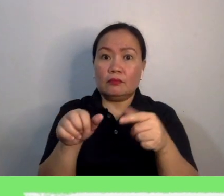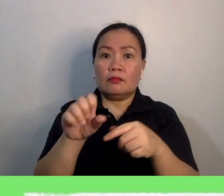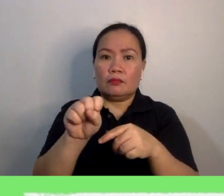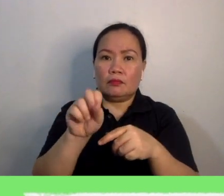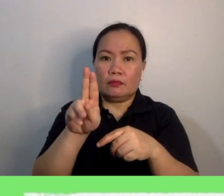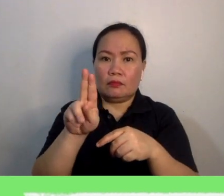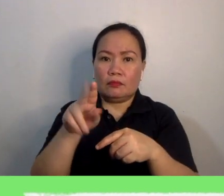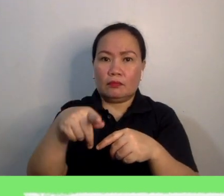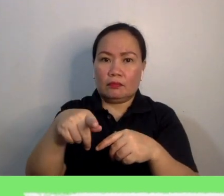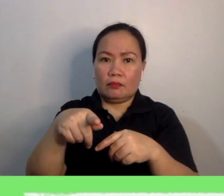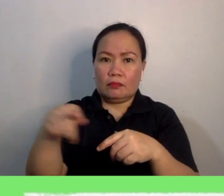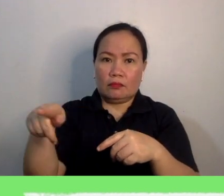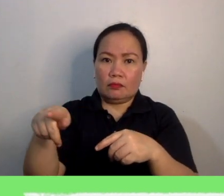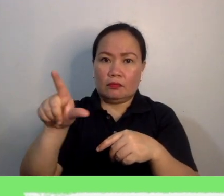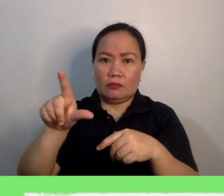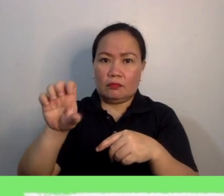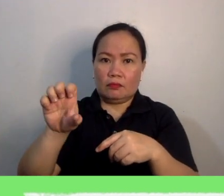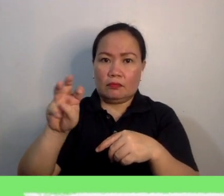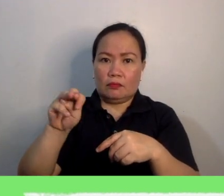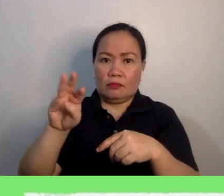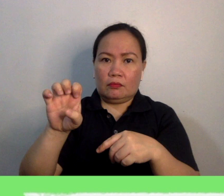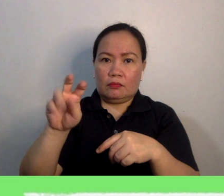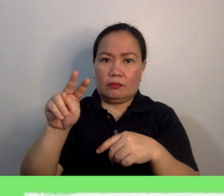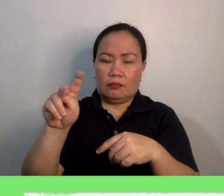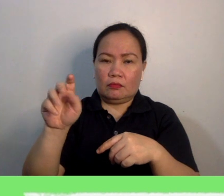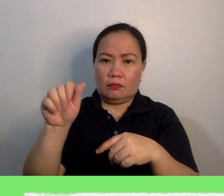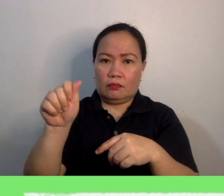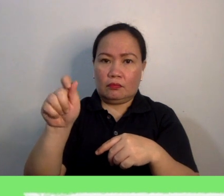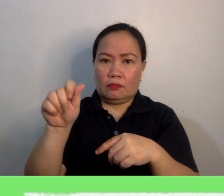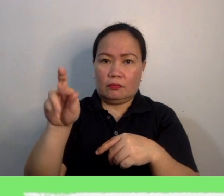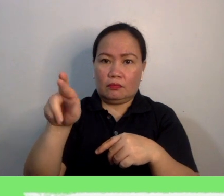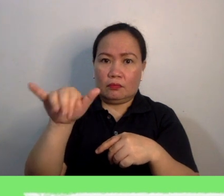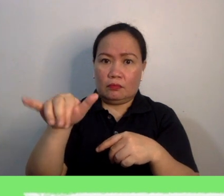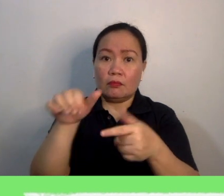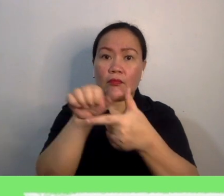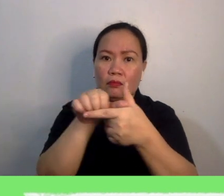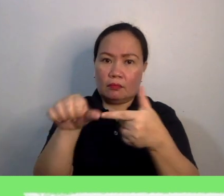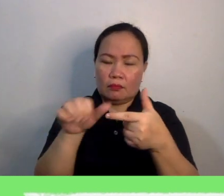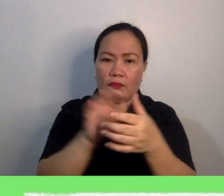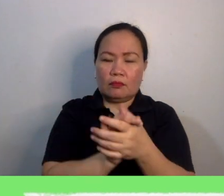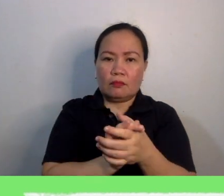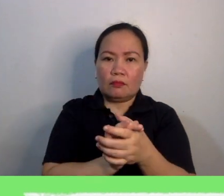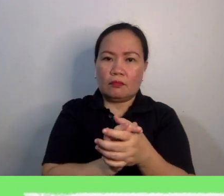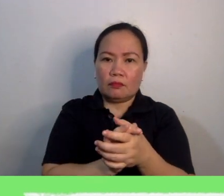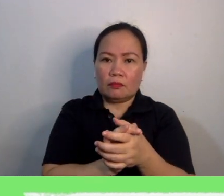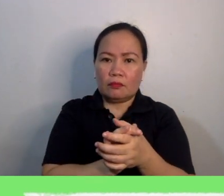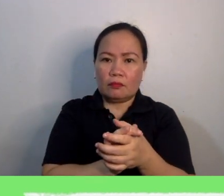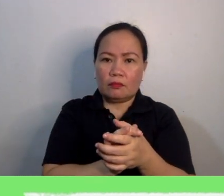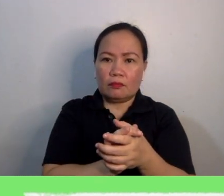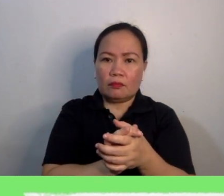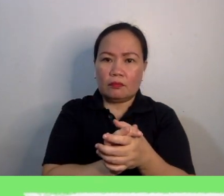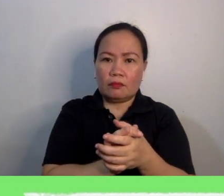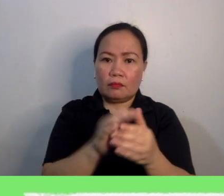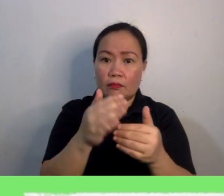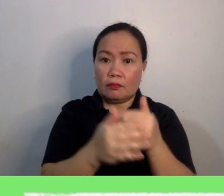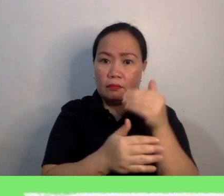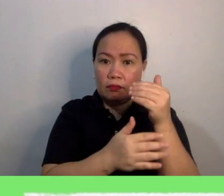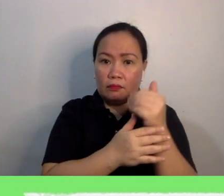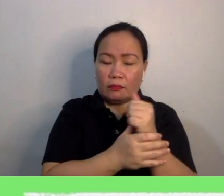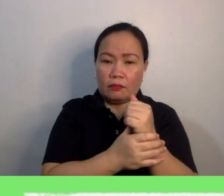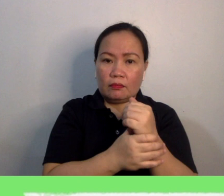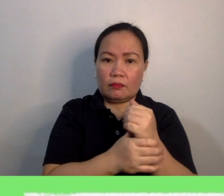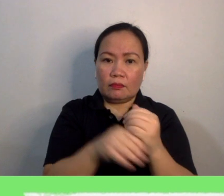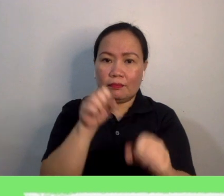angles. Okay, so ganun lang po siya kadali. So kapag 180 ang sum nila, supplementary angles yun.